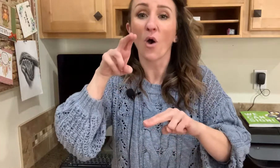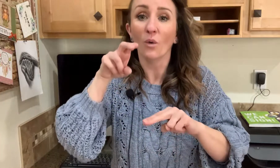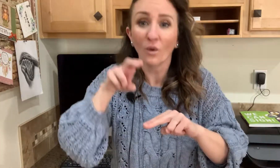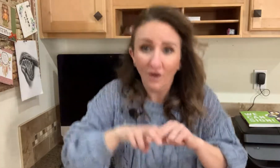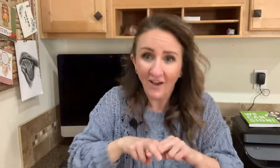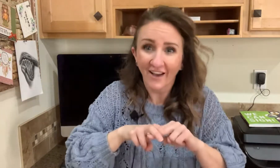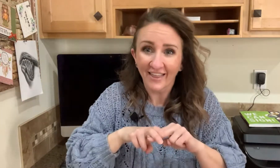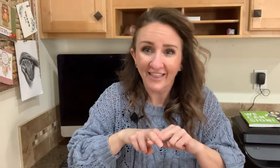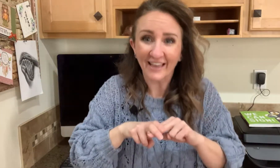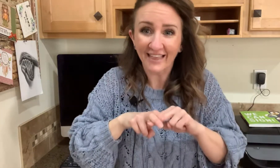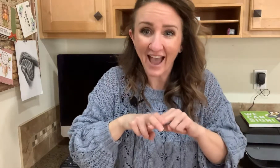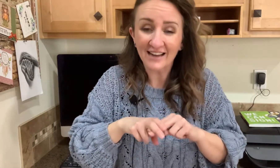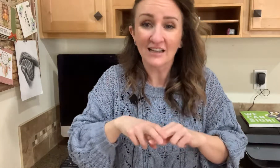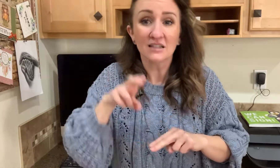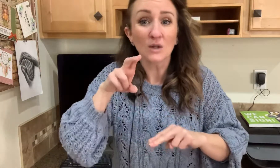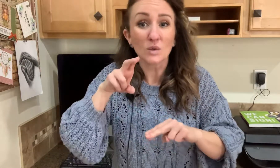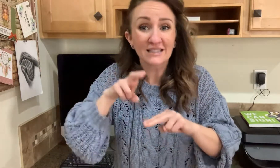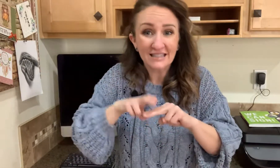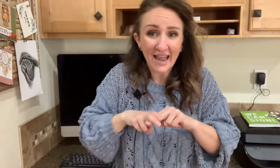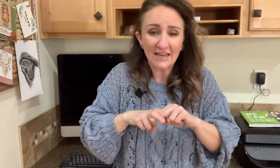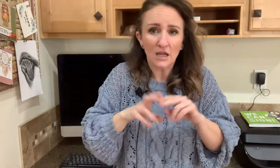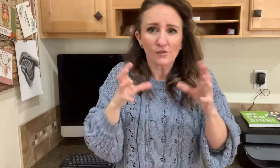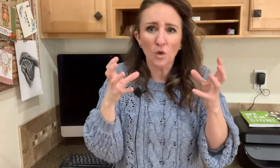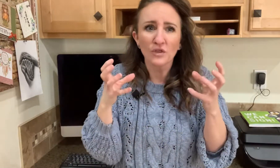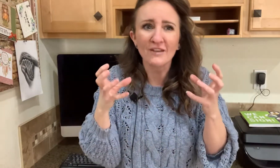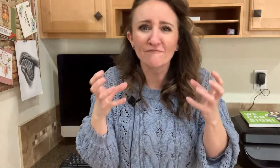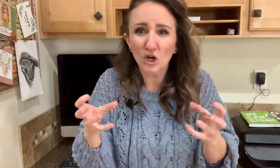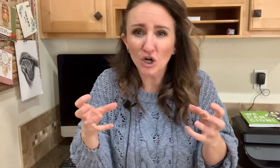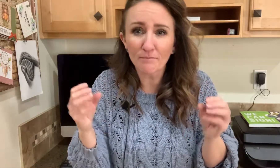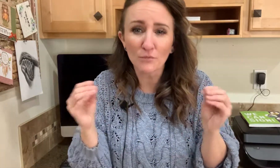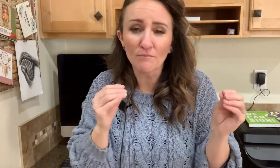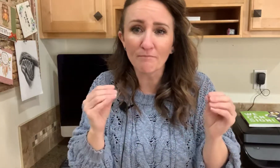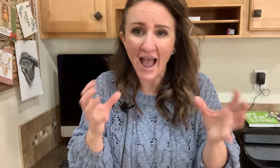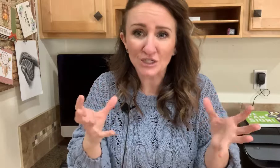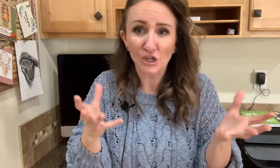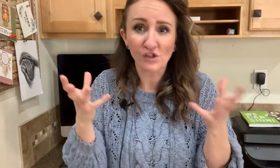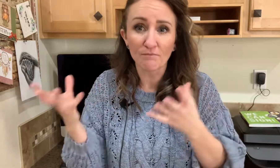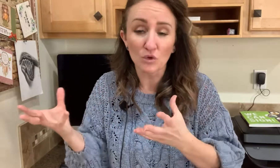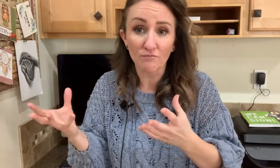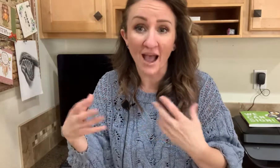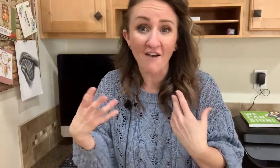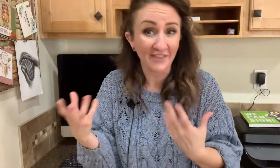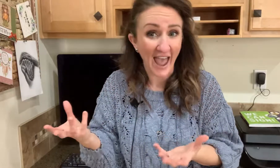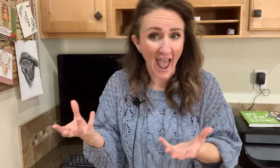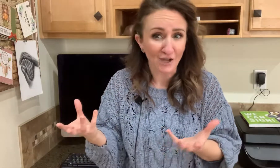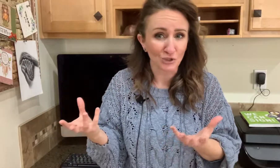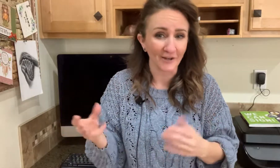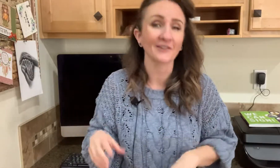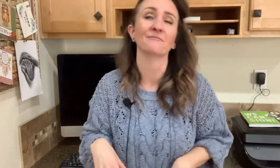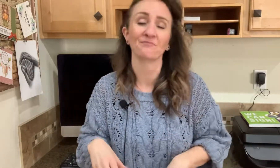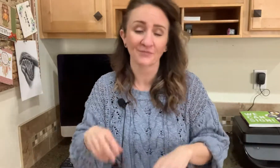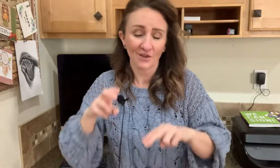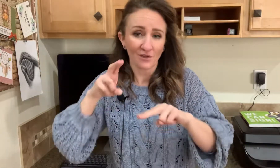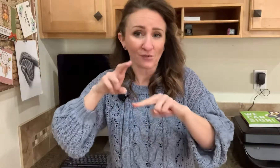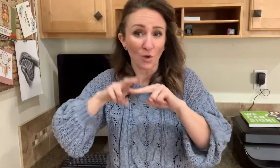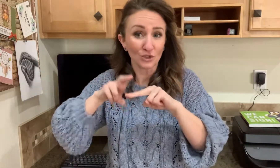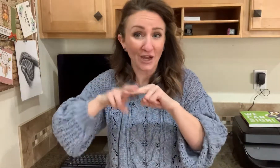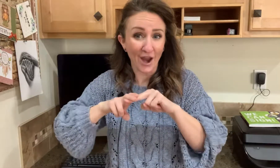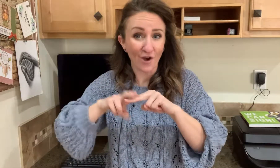go like that. So sit. So the verb matches the movement of the action. So chair